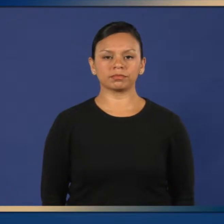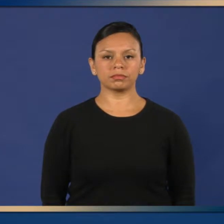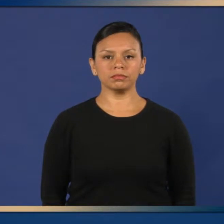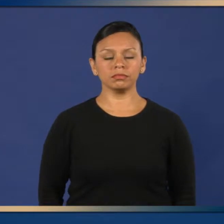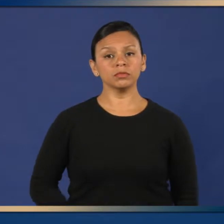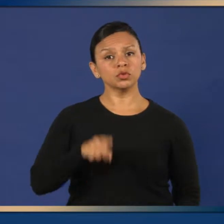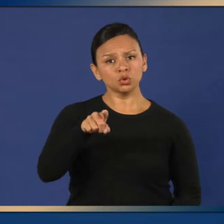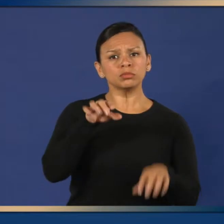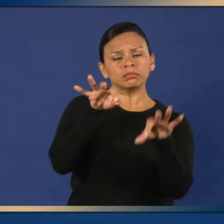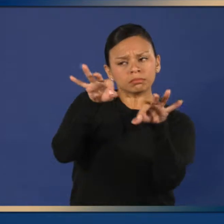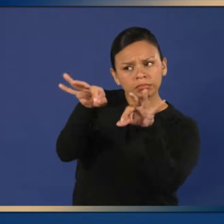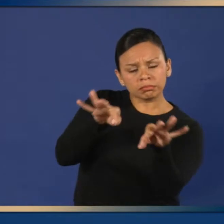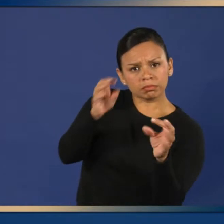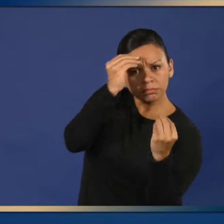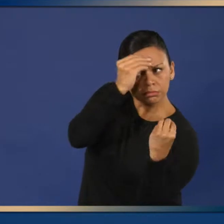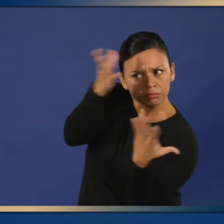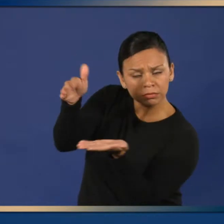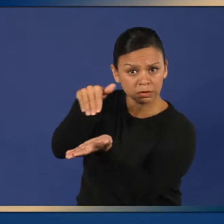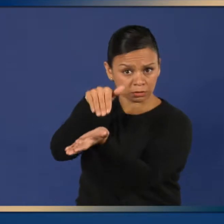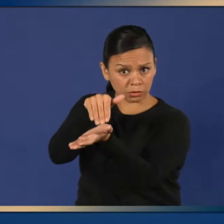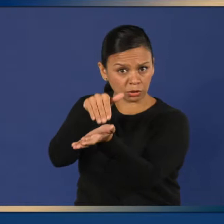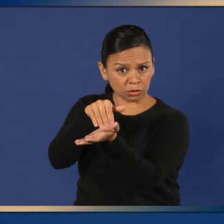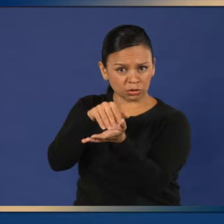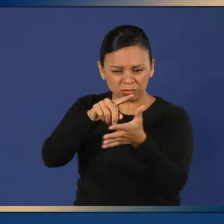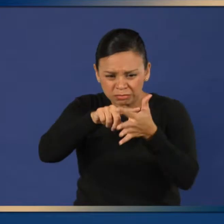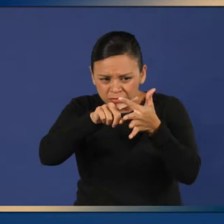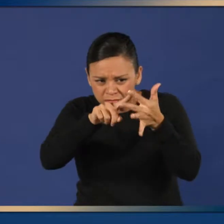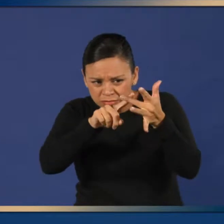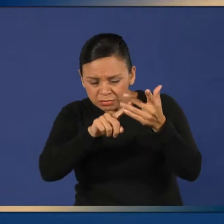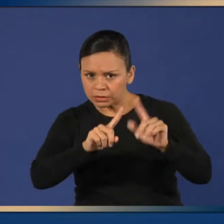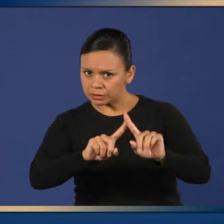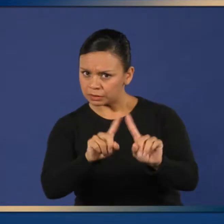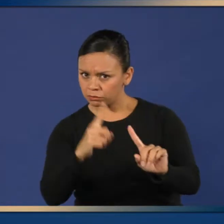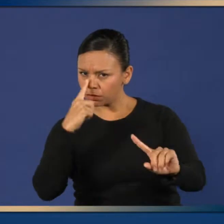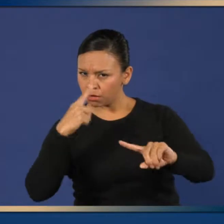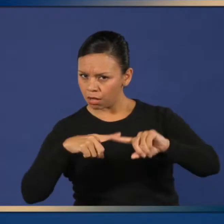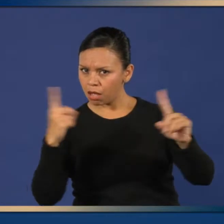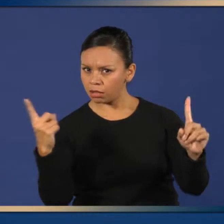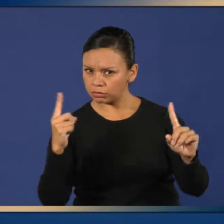Tell your provider if you have any severe allergies.